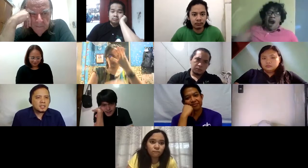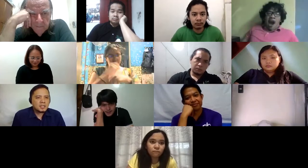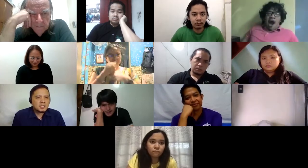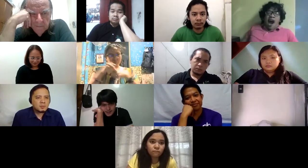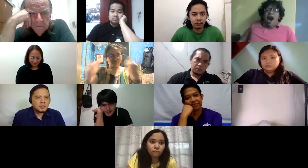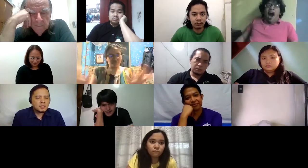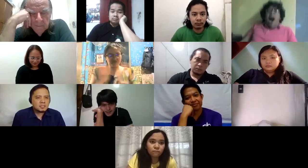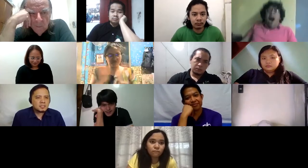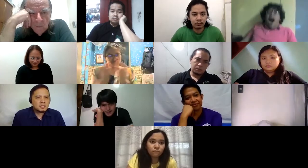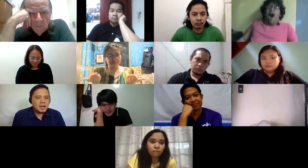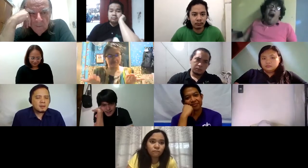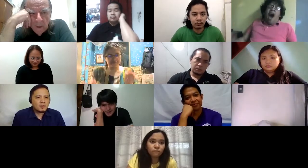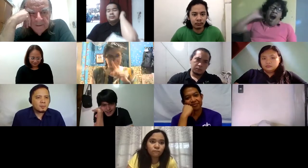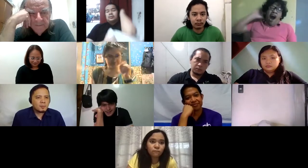within this time frame. I mean,